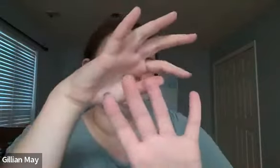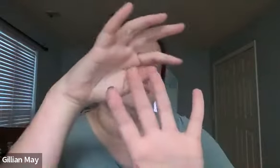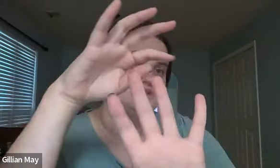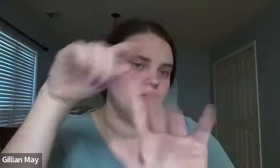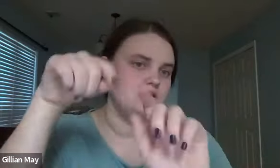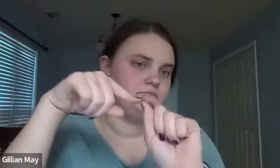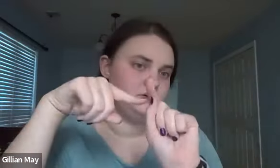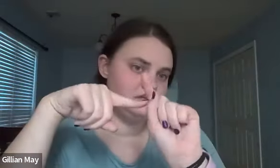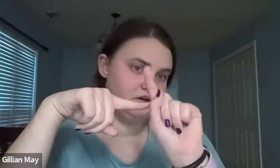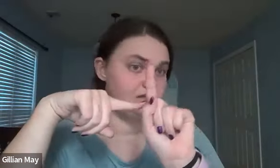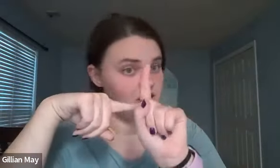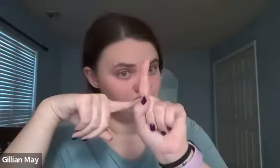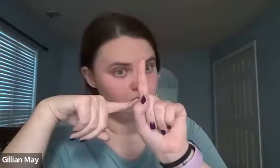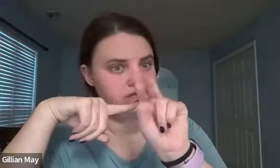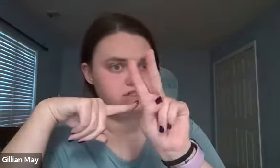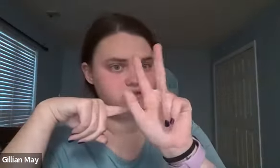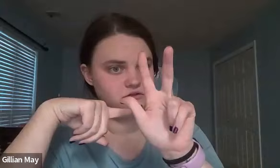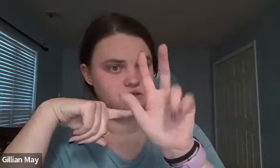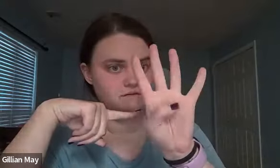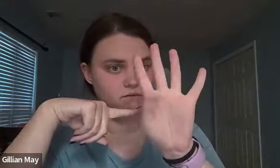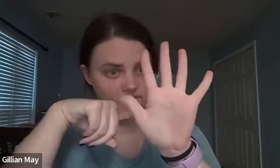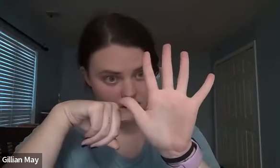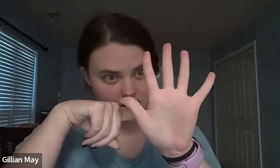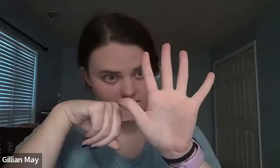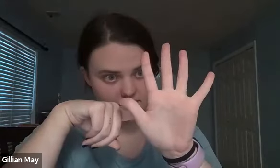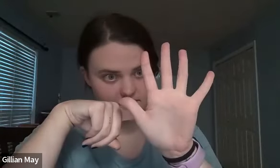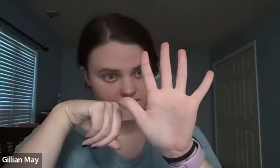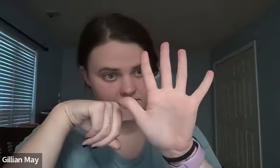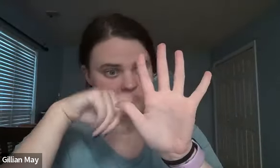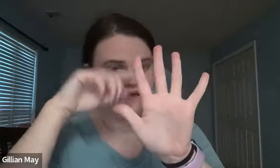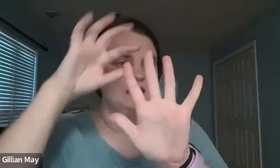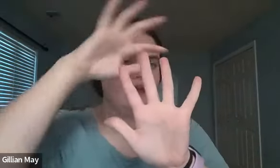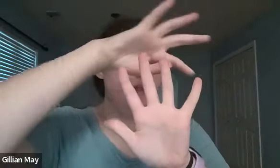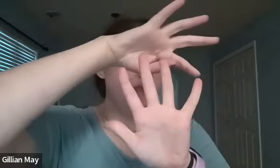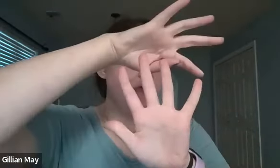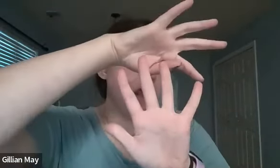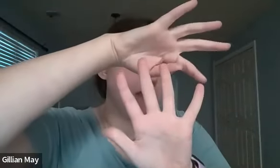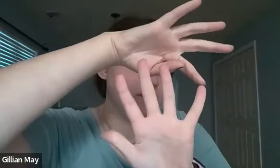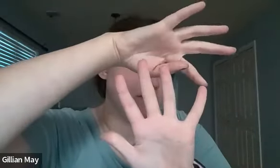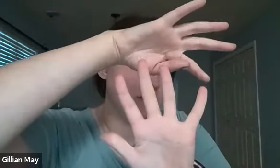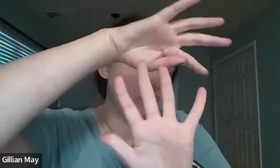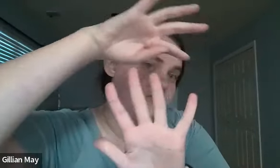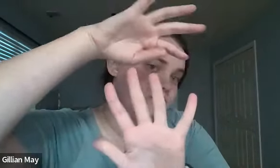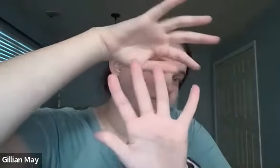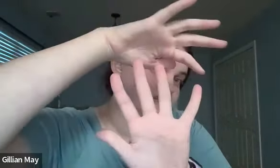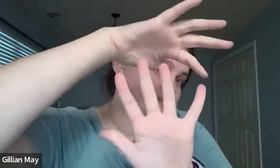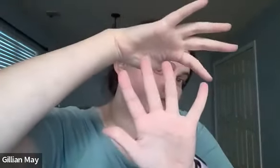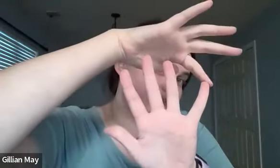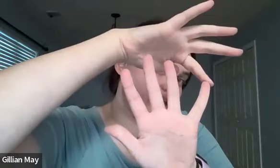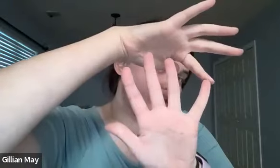you start building your hand up. So 1, 2, 3, 4, 5. And then what you do with your 6 through 10 is you're